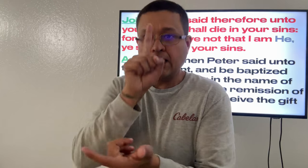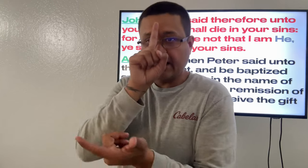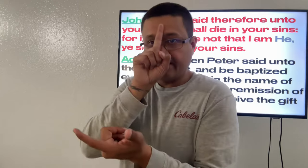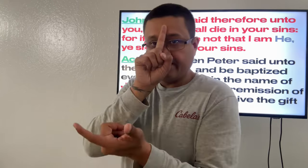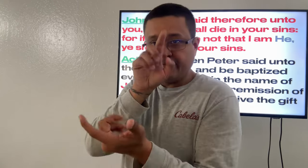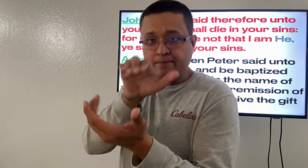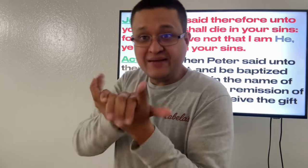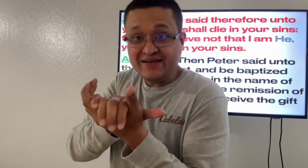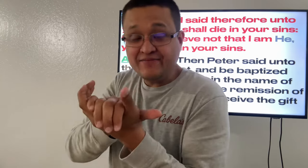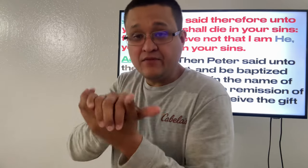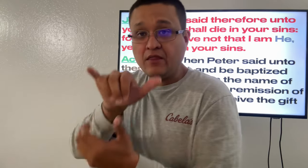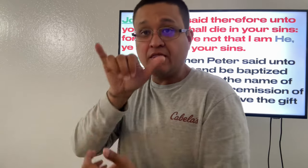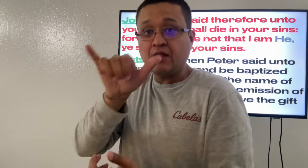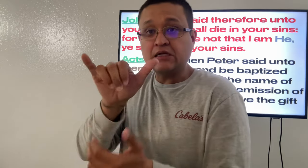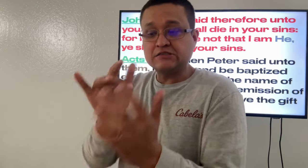When you repent, what do you do?